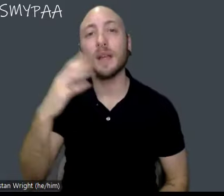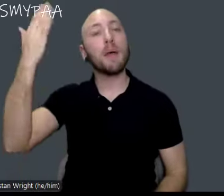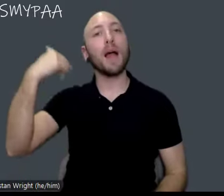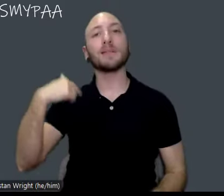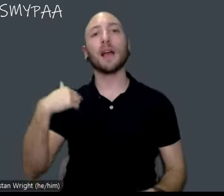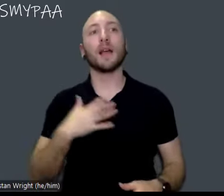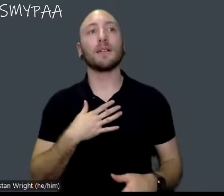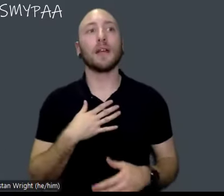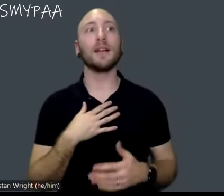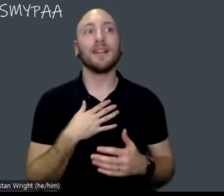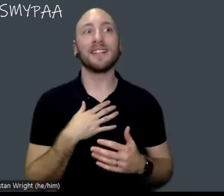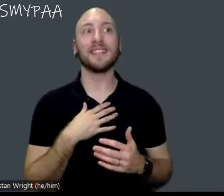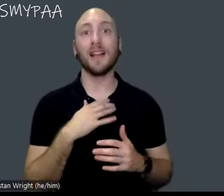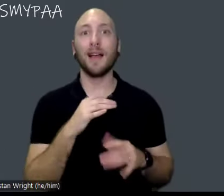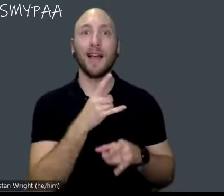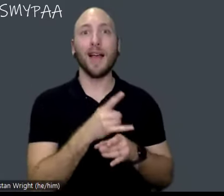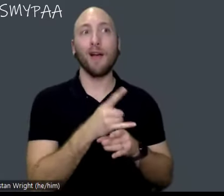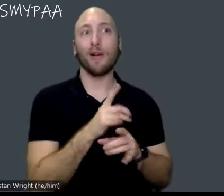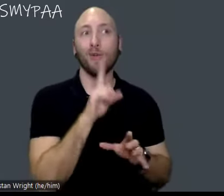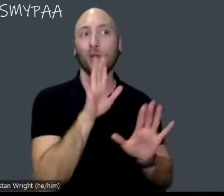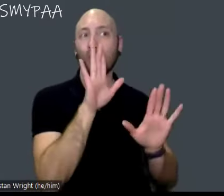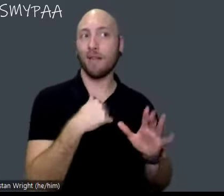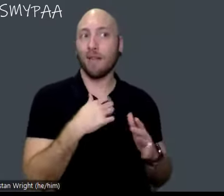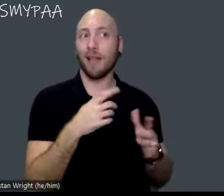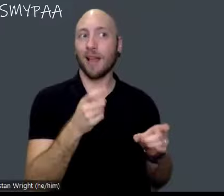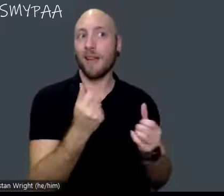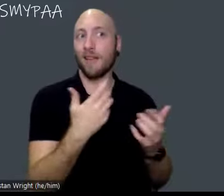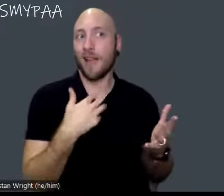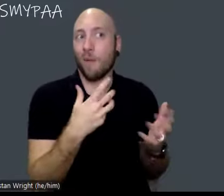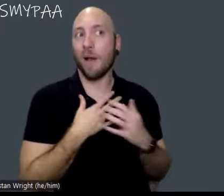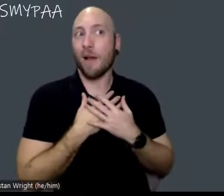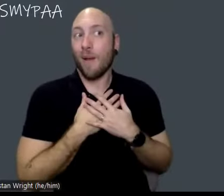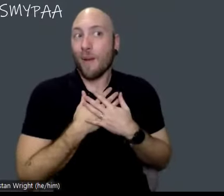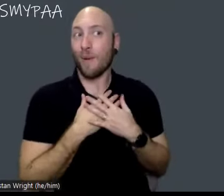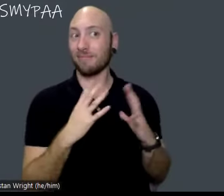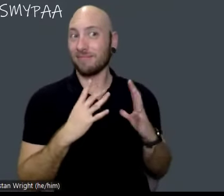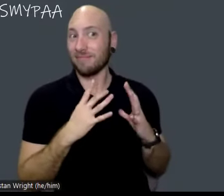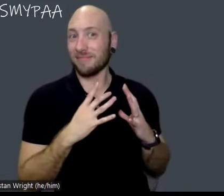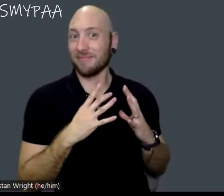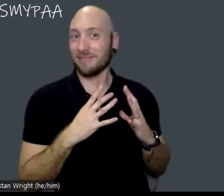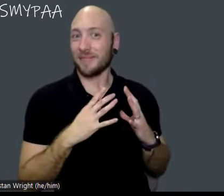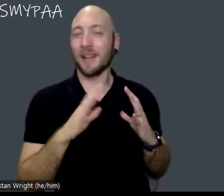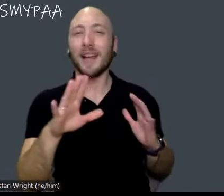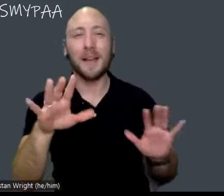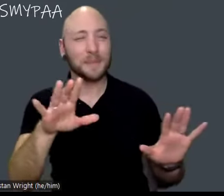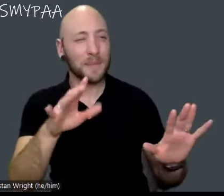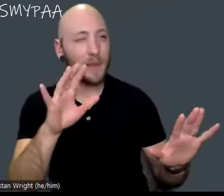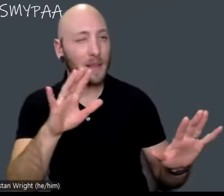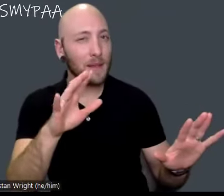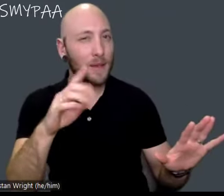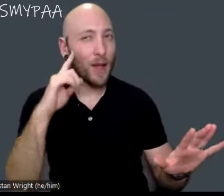because alcohol gave me everything that I thought that I wanted. And I hear once in a meeting, a person